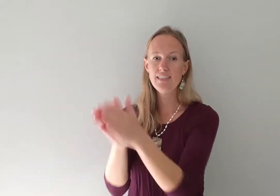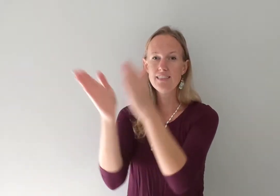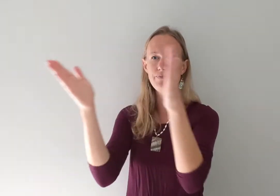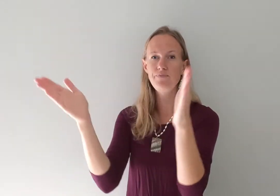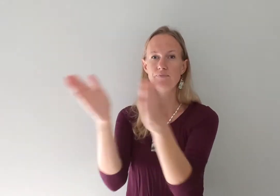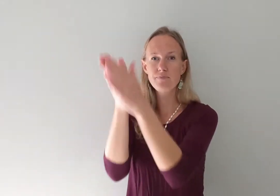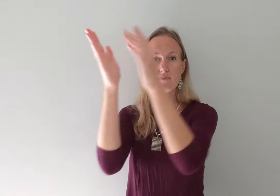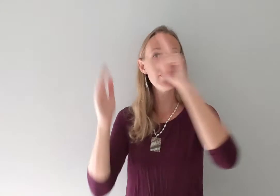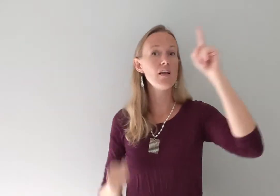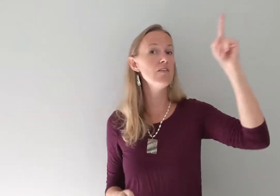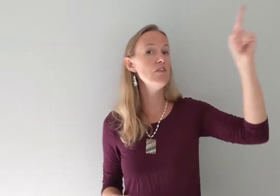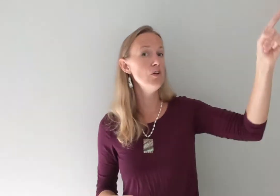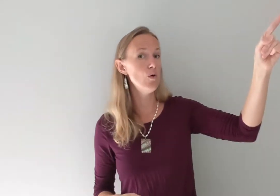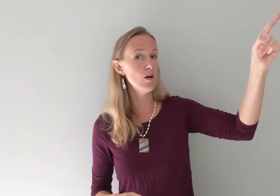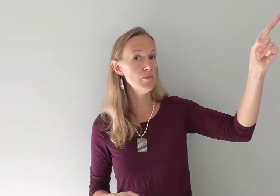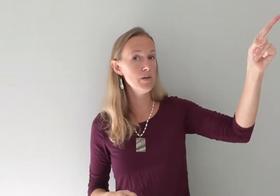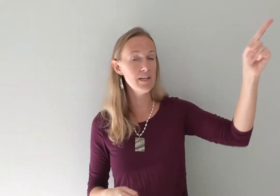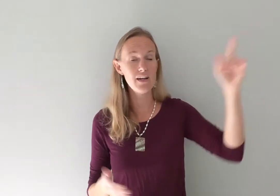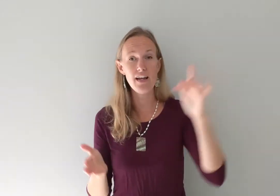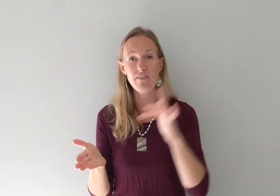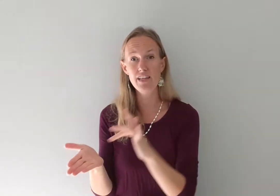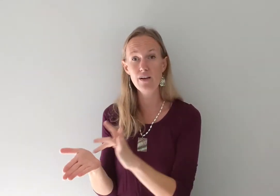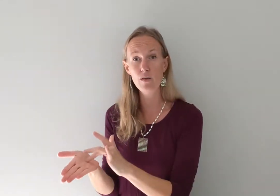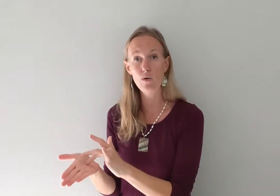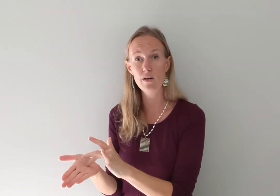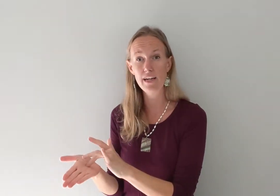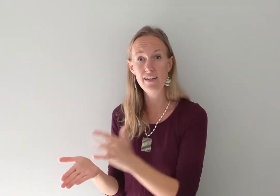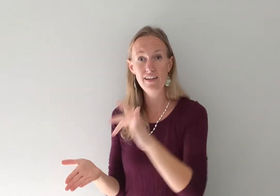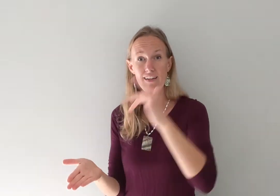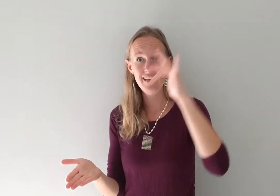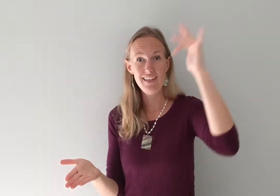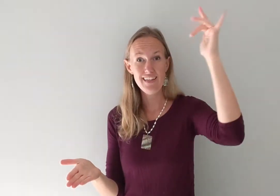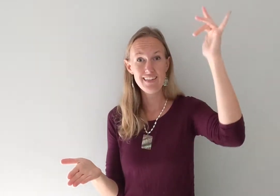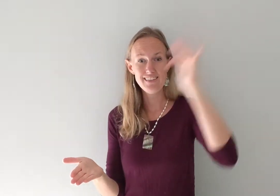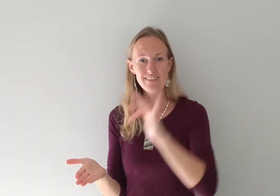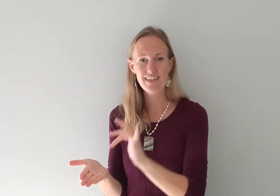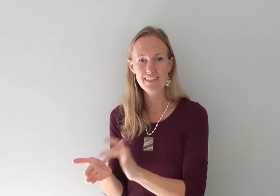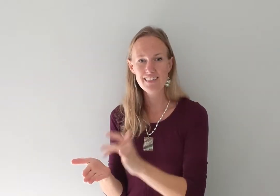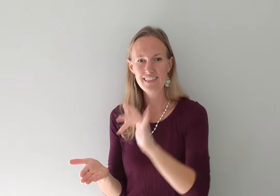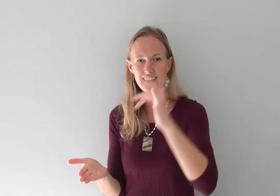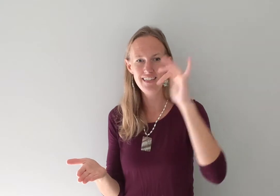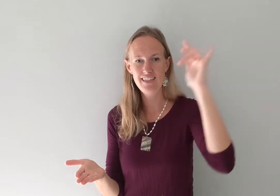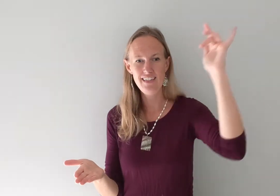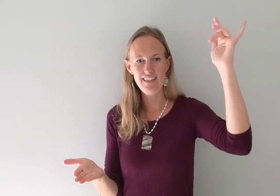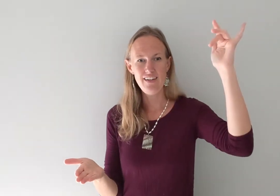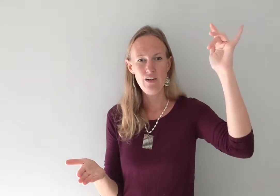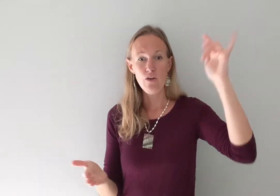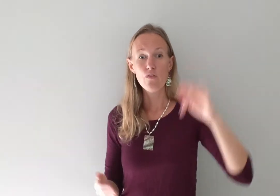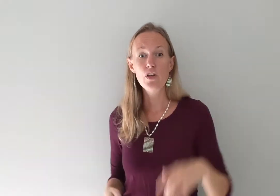praise of your, pointing to God in heaven, then glory, like this, right? For you